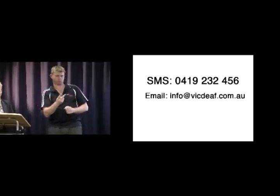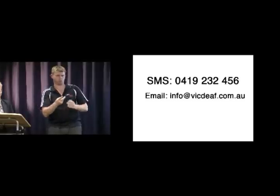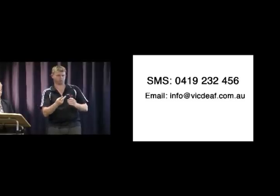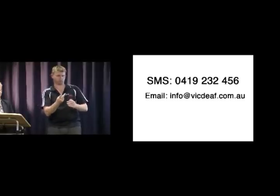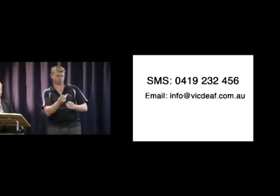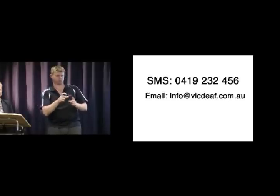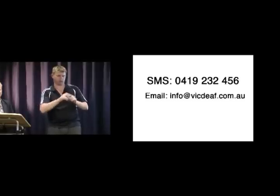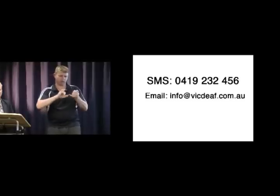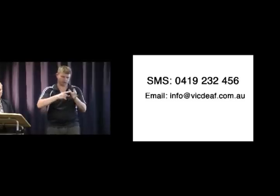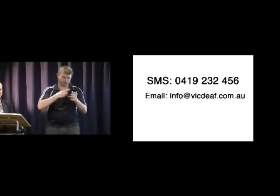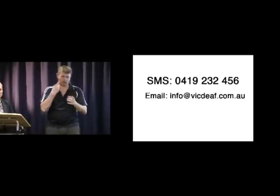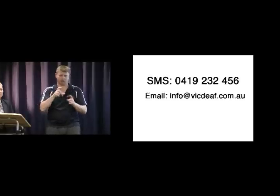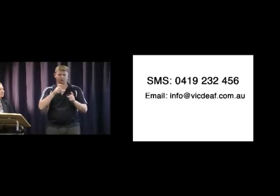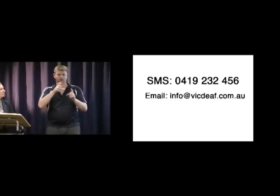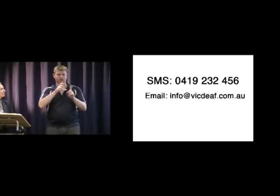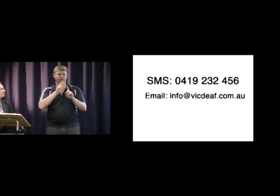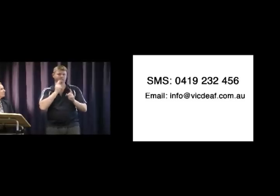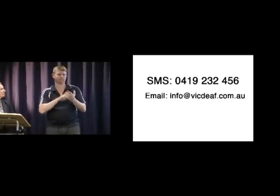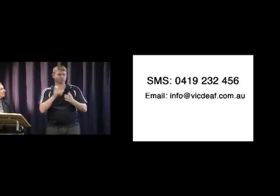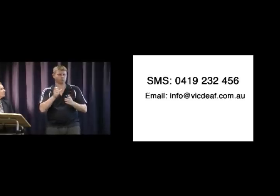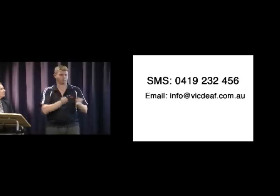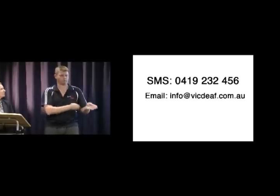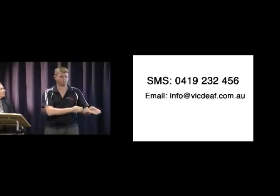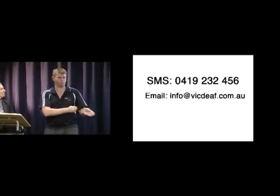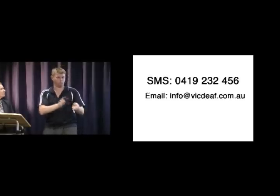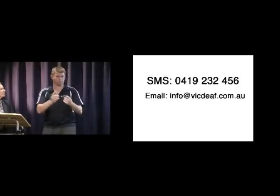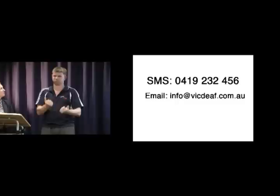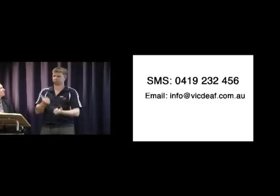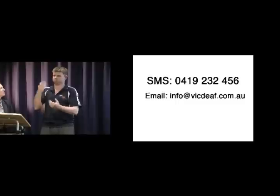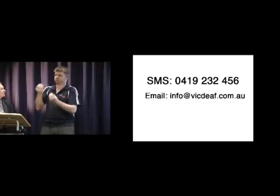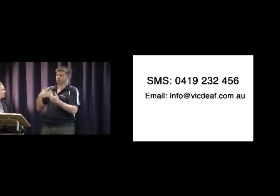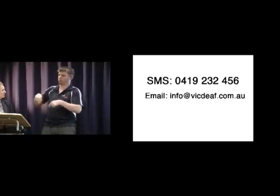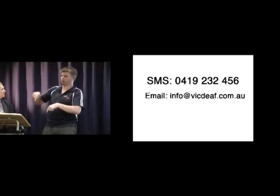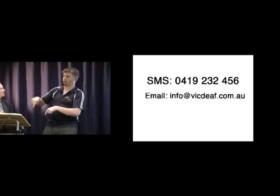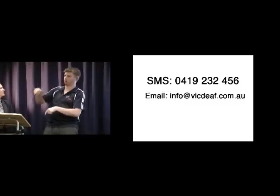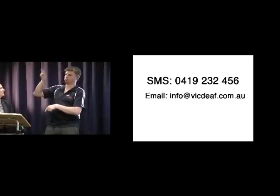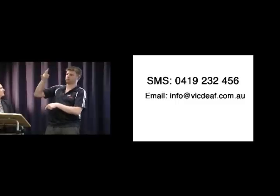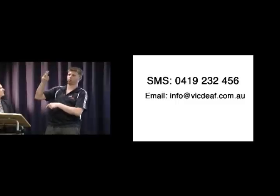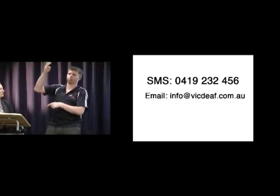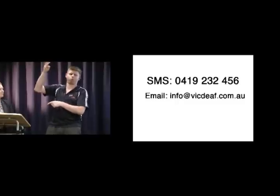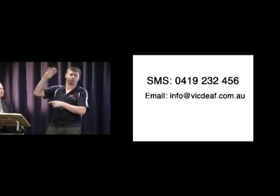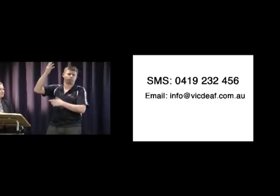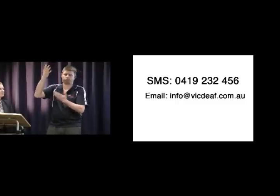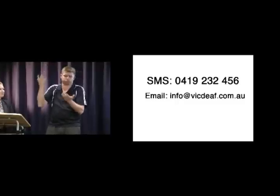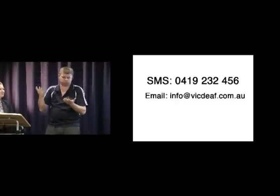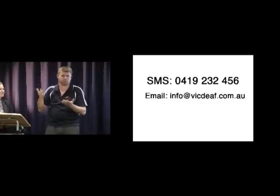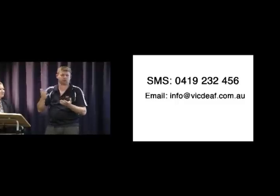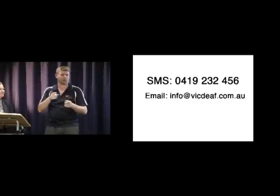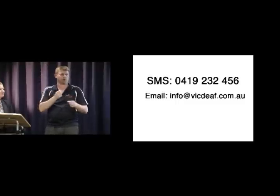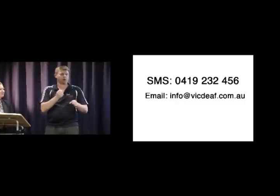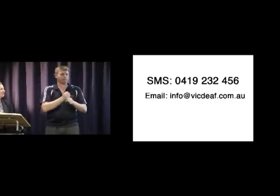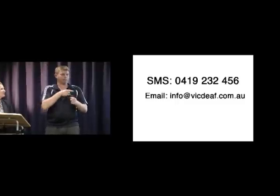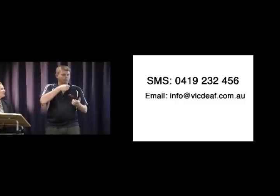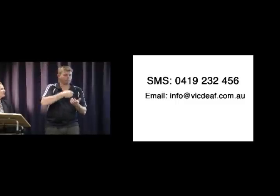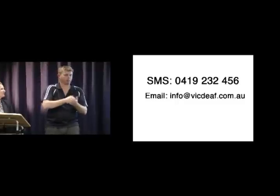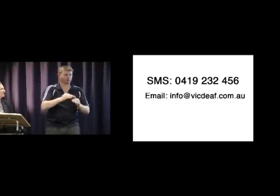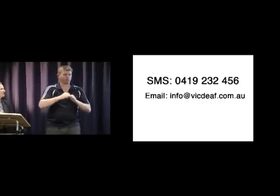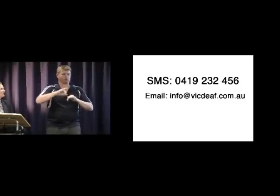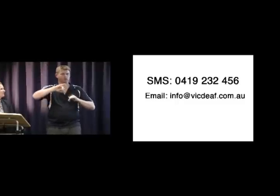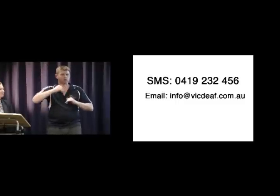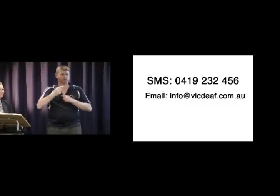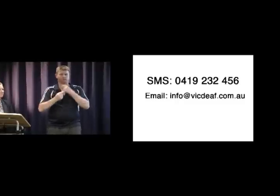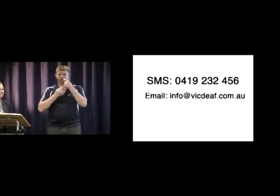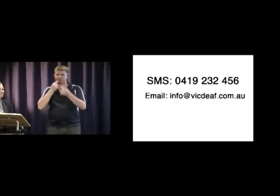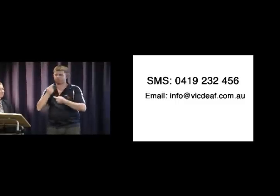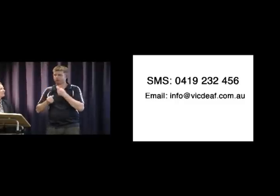I think maybe those two organisations, DSA and Deaf Victoria, could move up onto another level, second, third or fourth